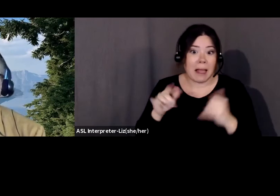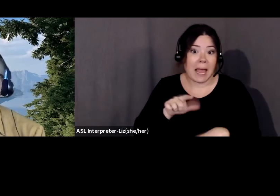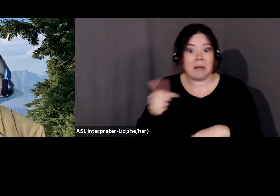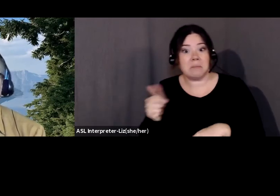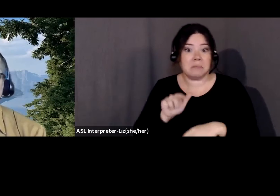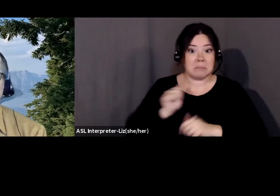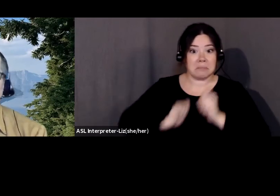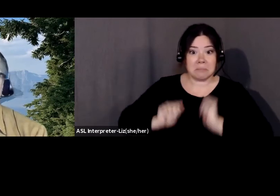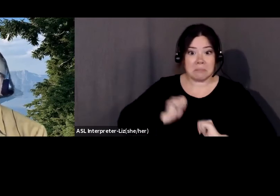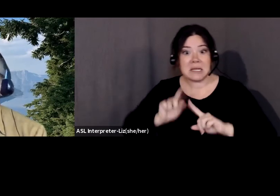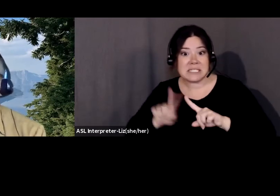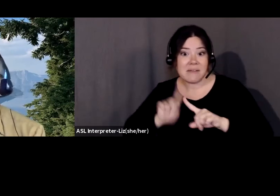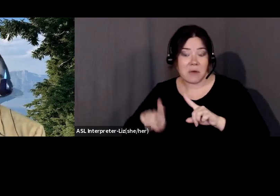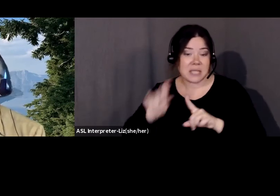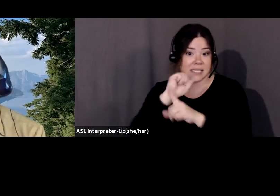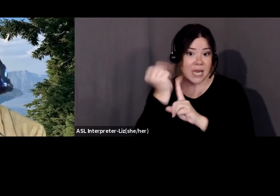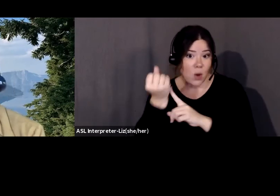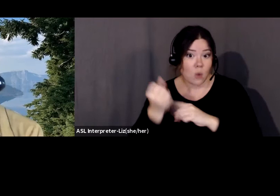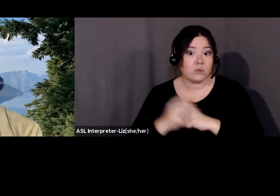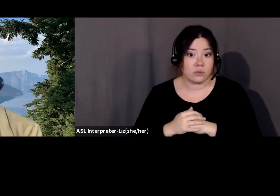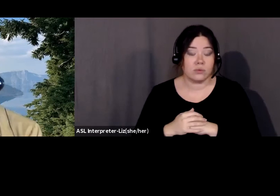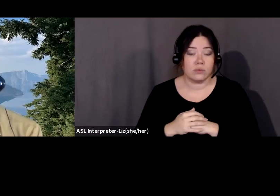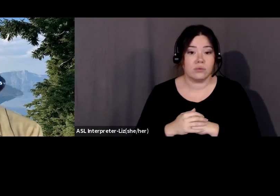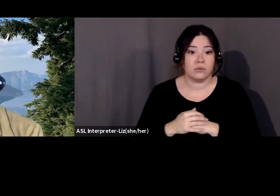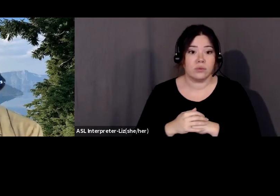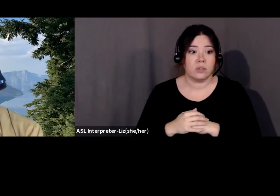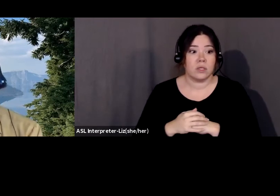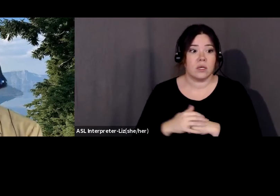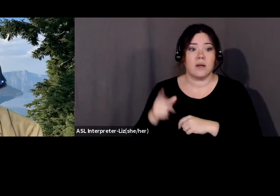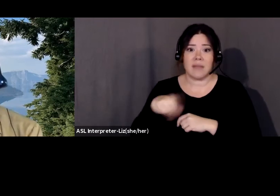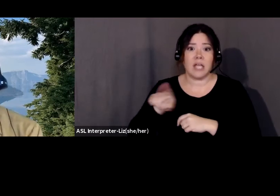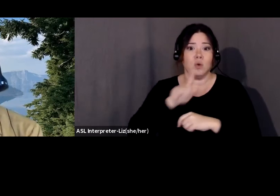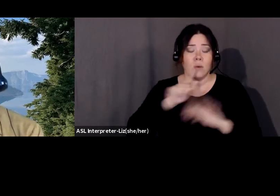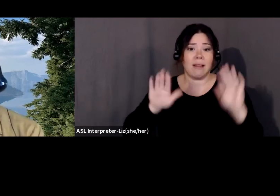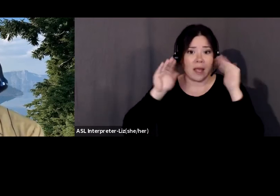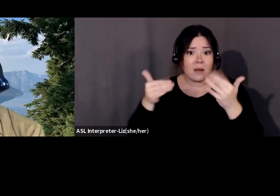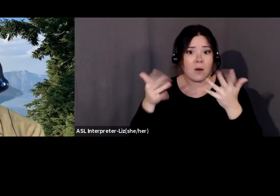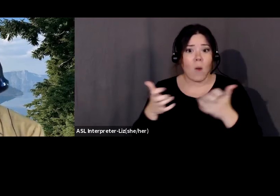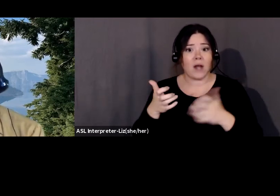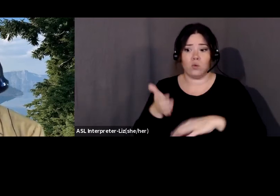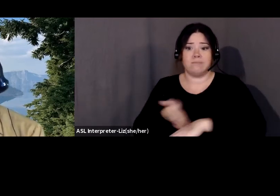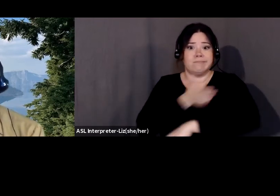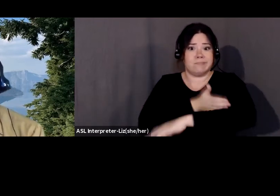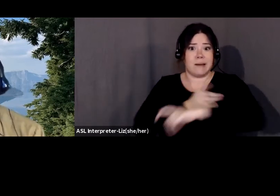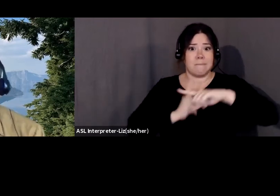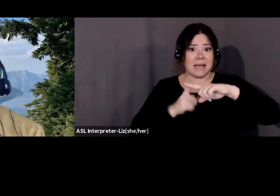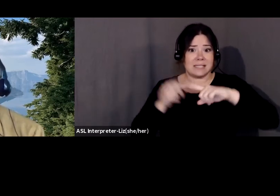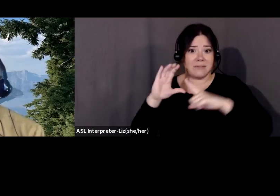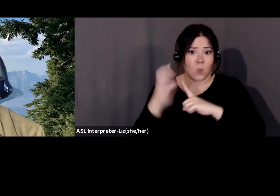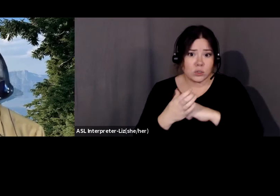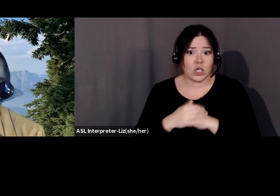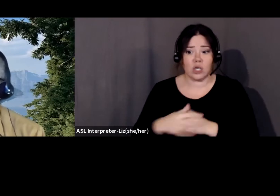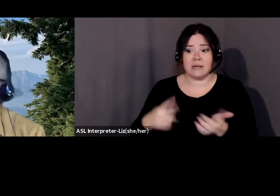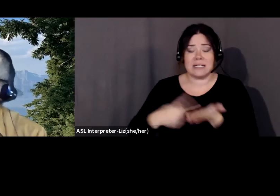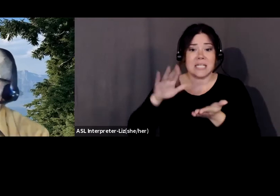scenarios. You are intentional in building a positive culture and talking about your strengths. If there's a